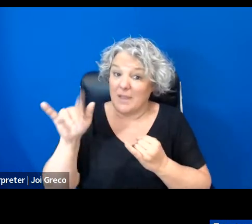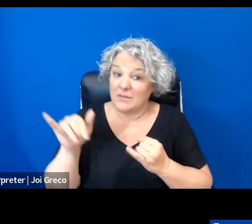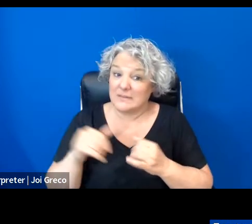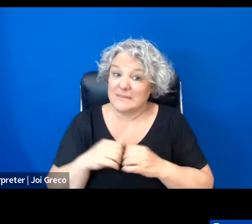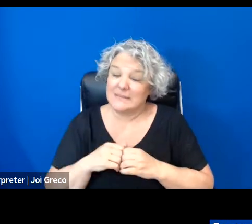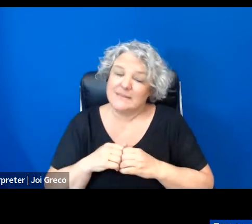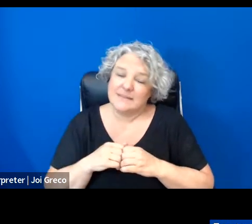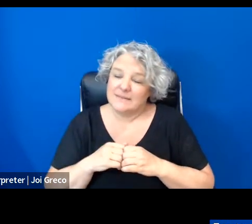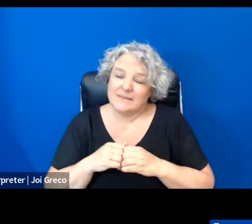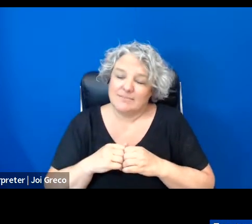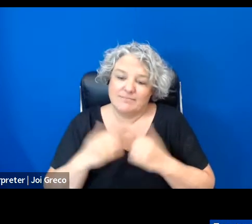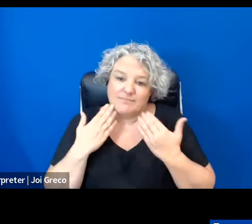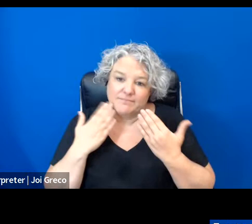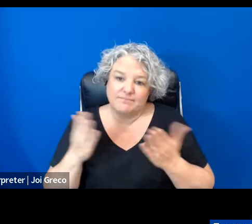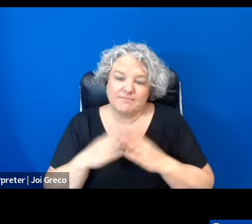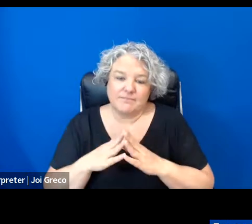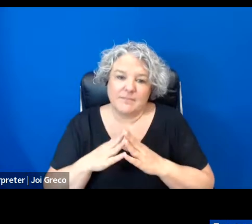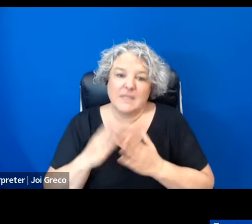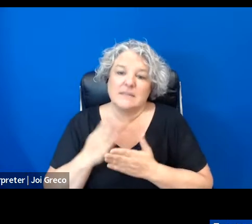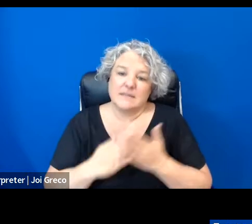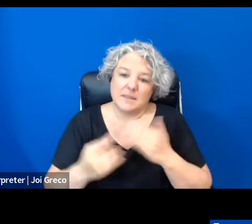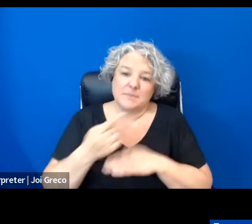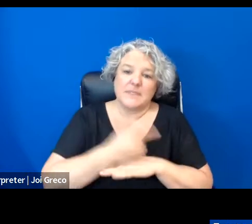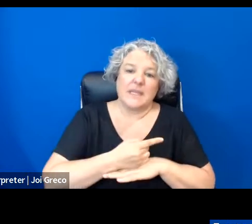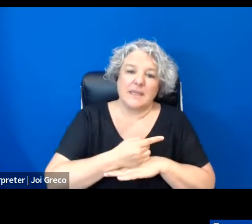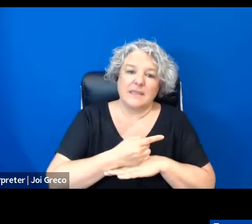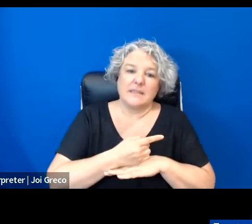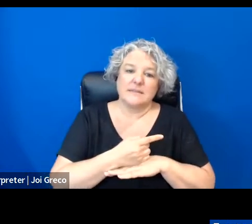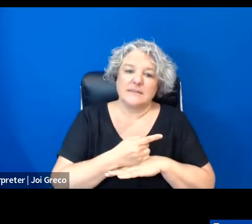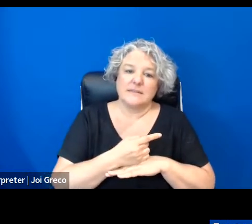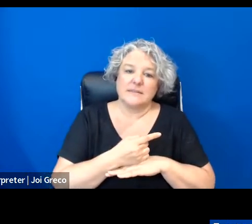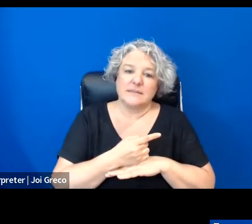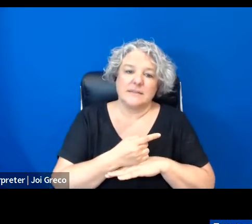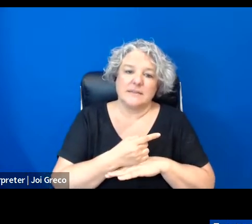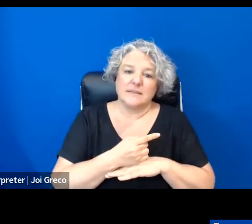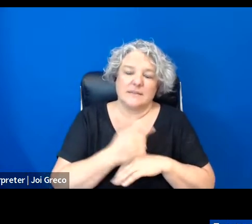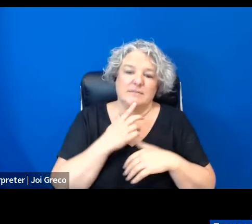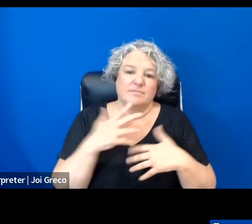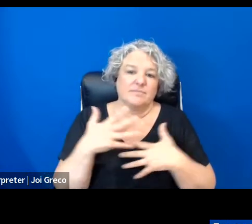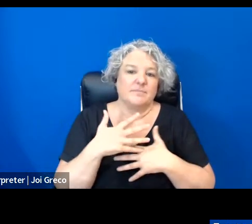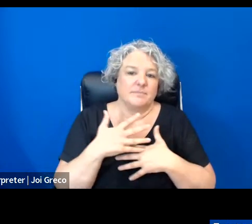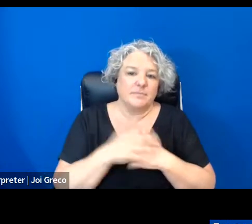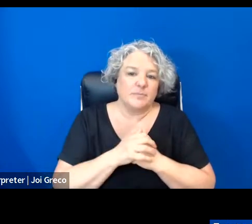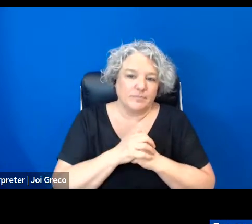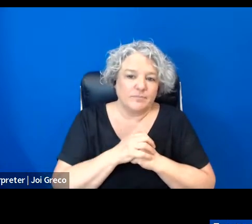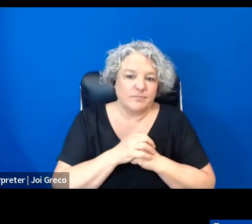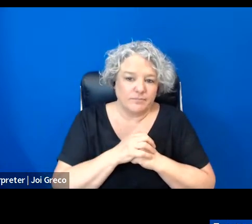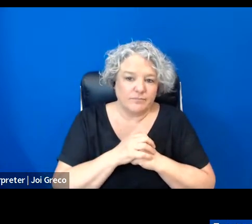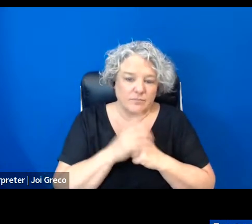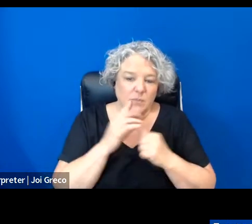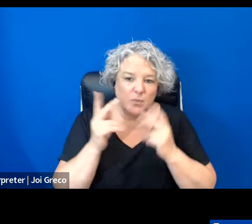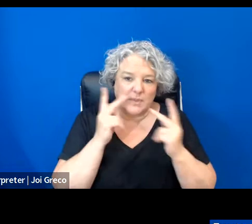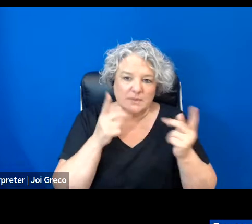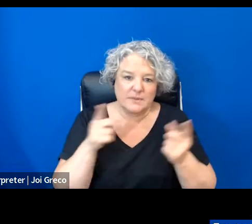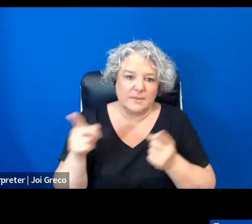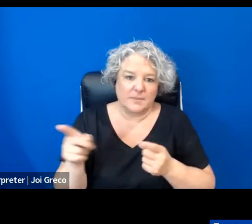I don't know. I can tell you that on some days I'm just dreadfully frightened about what's happening in the